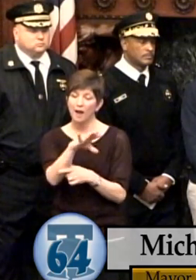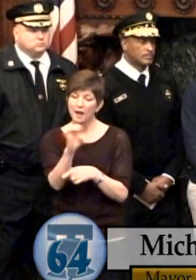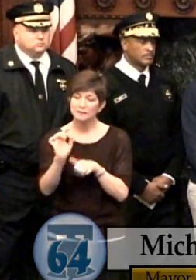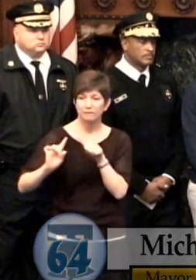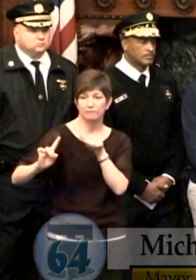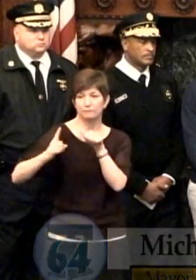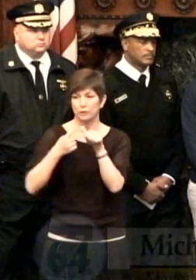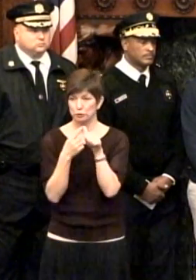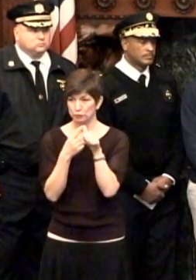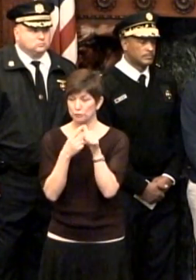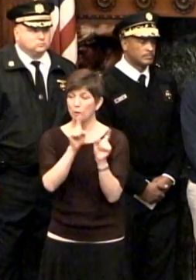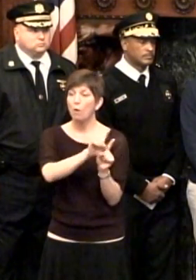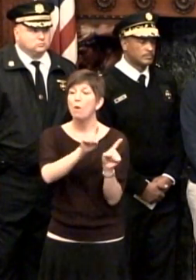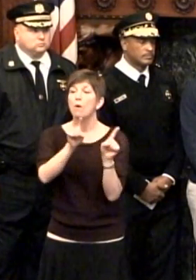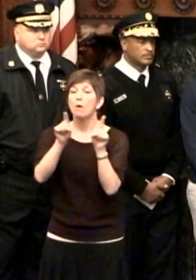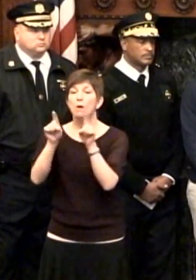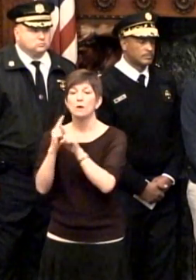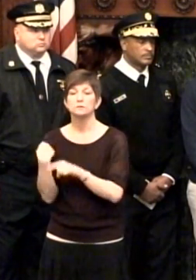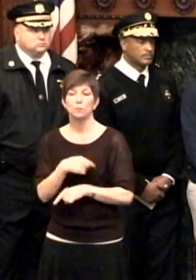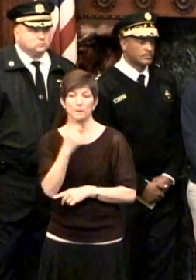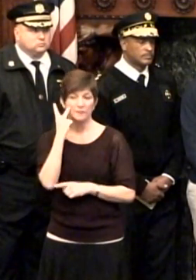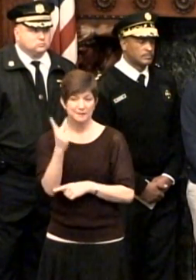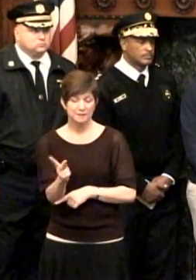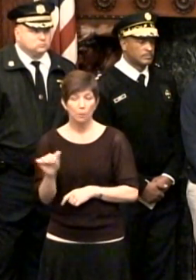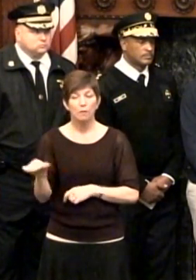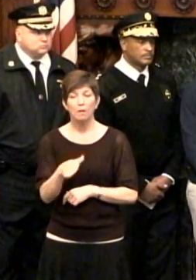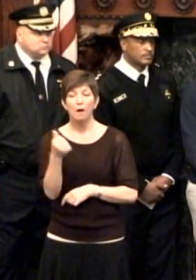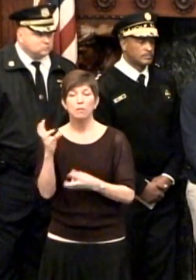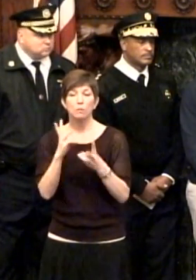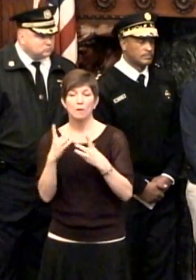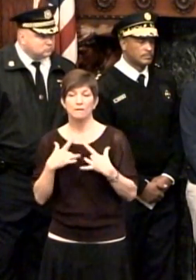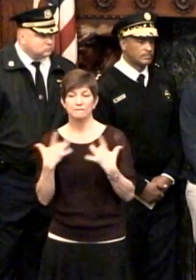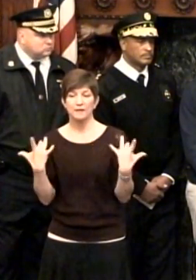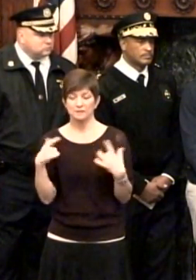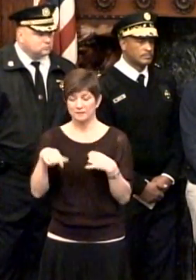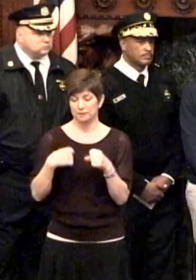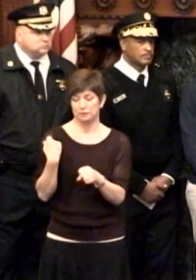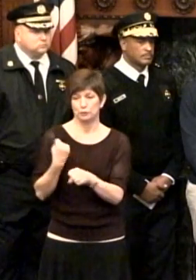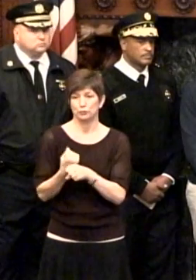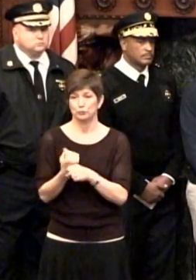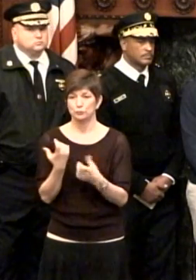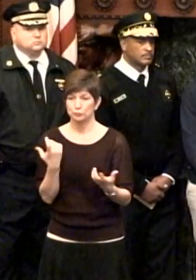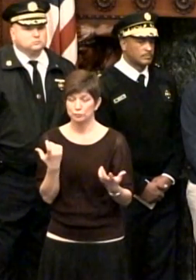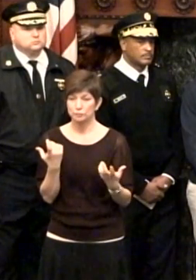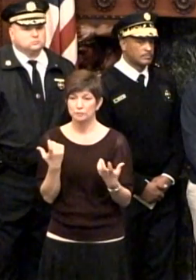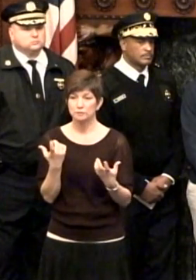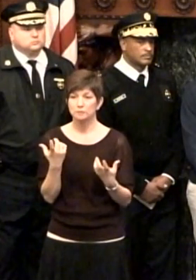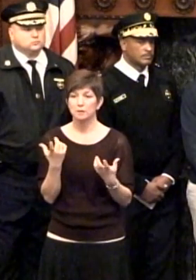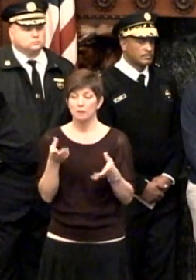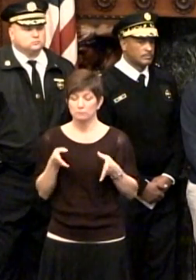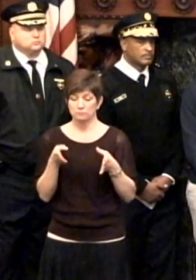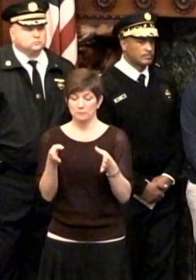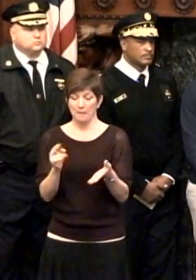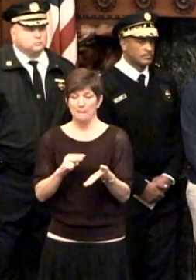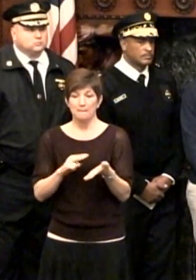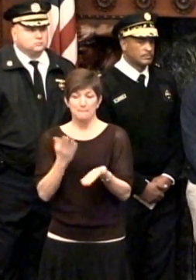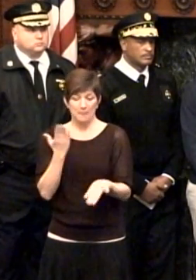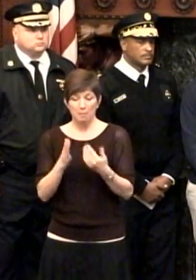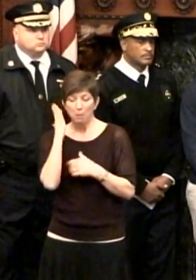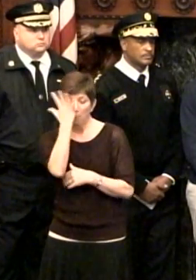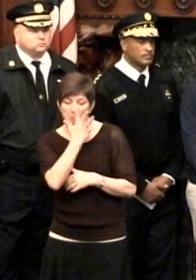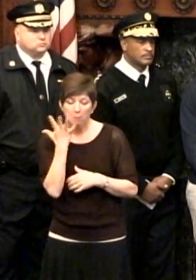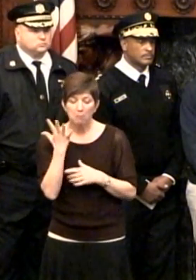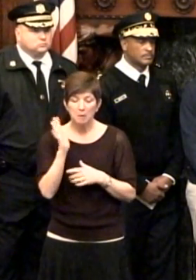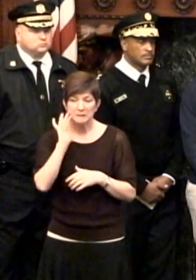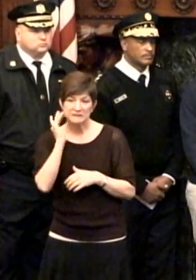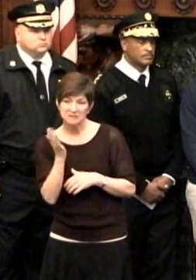first. In addition, of course, as we've seen with a couple other weather events earlier this year, a roadway may, in fact, look clear or